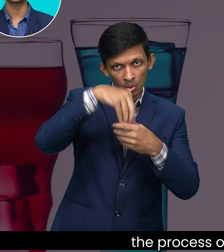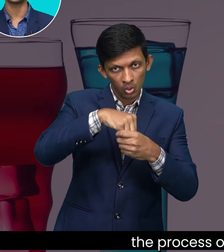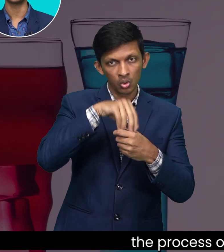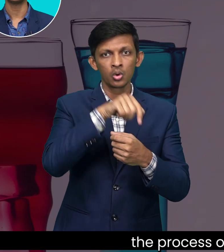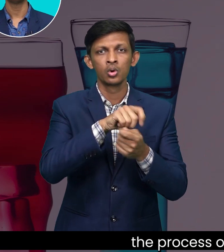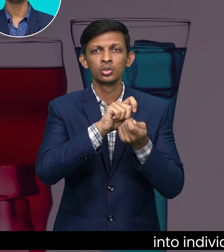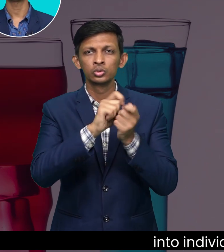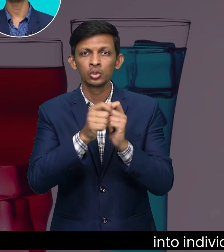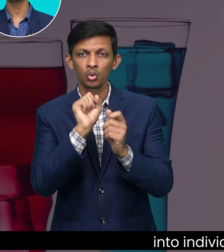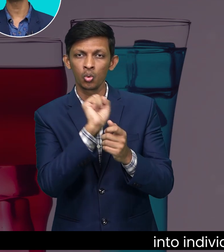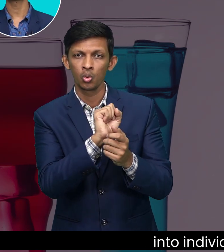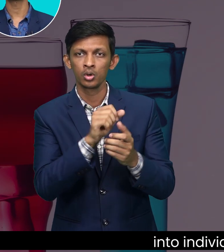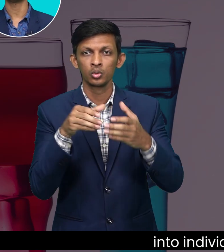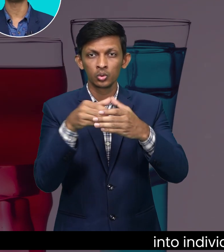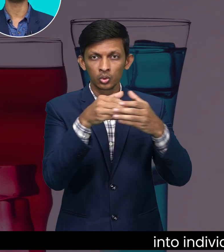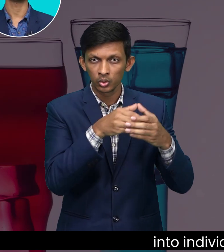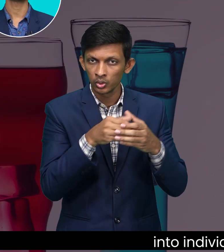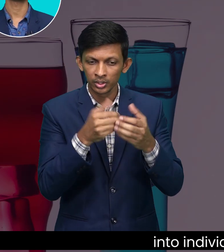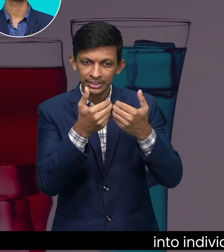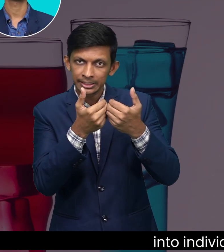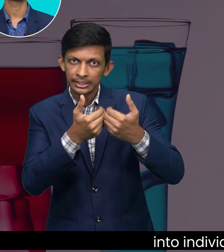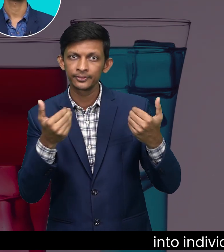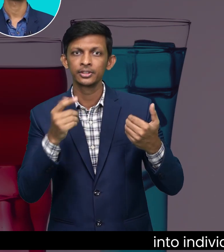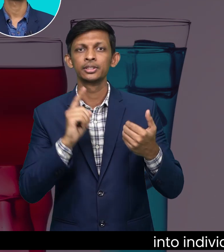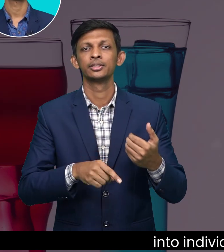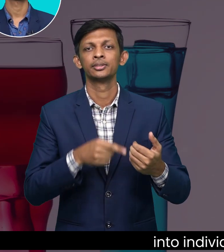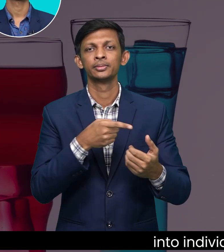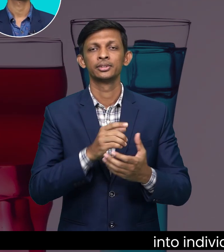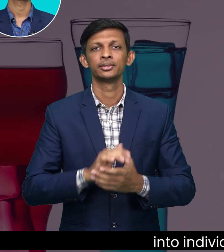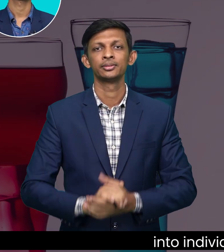separating mixture into individual components.